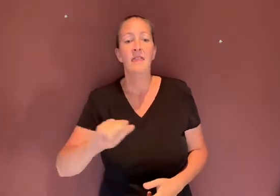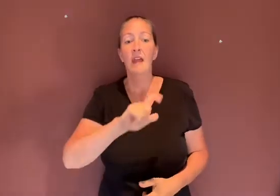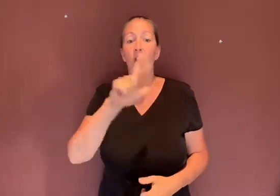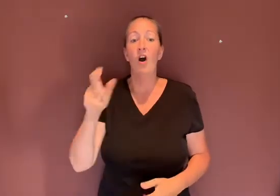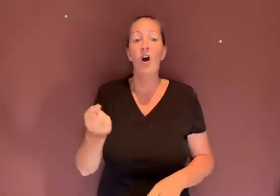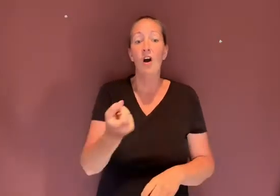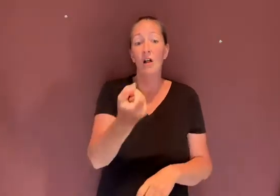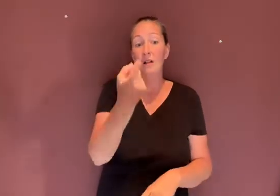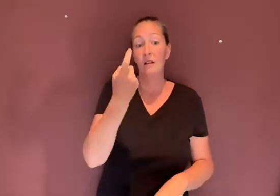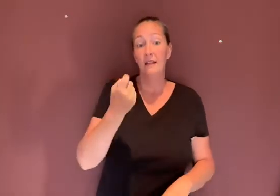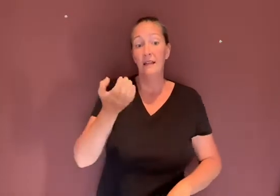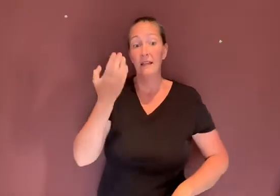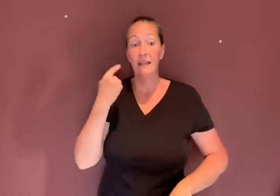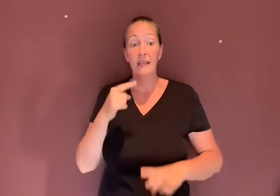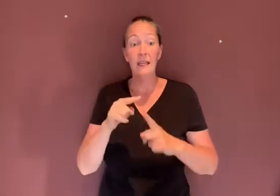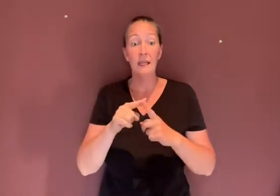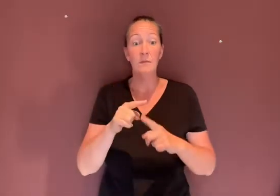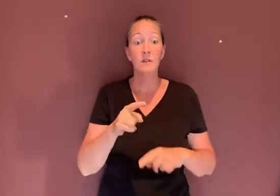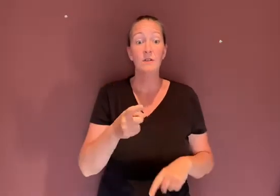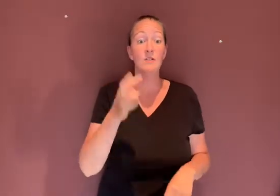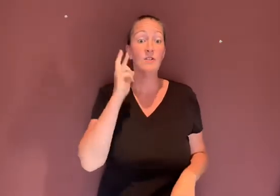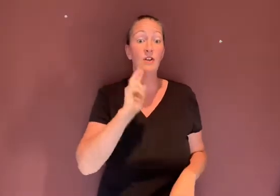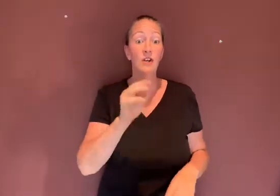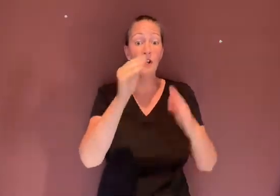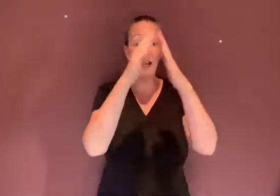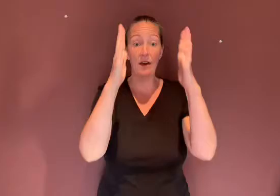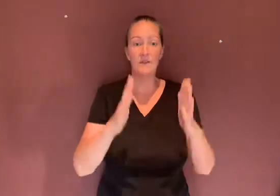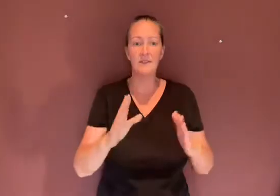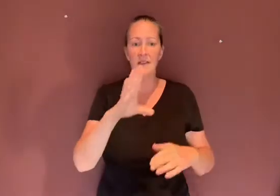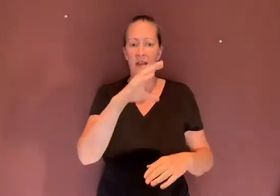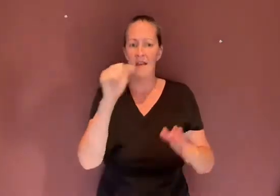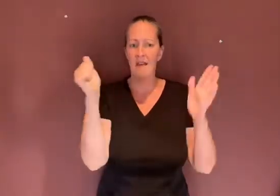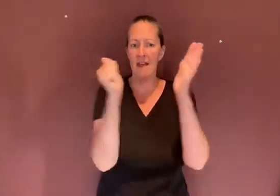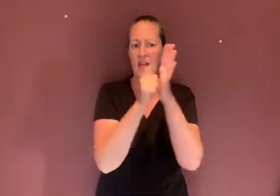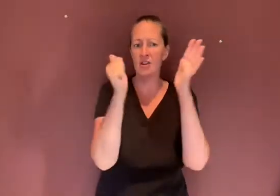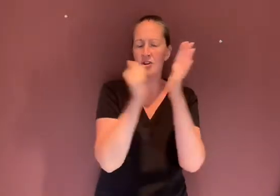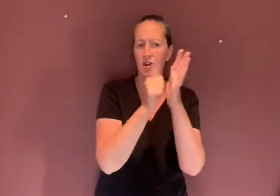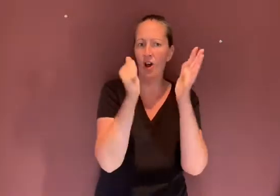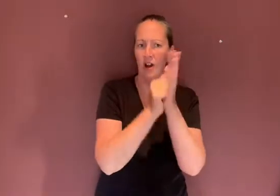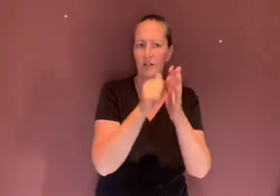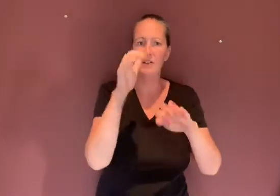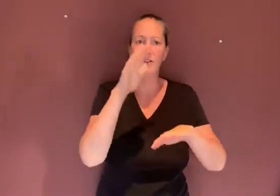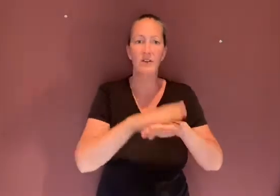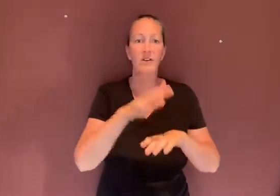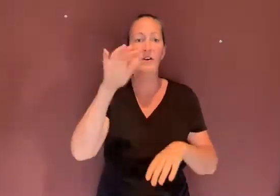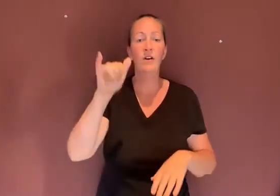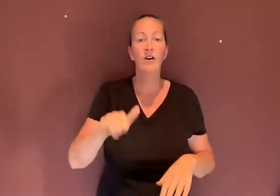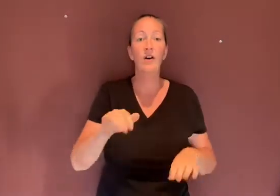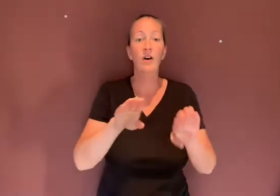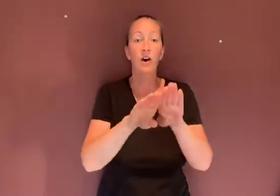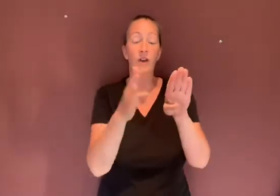They all came to her house and knocked on the